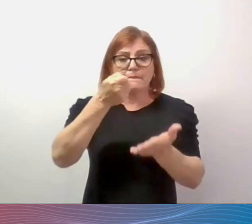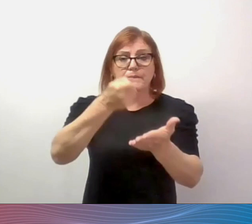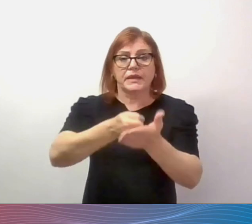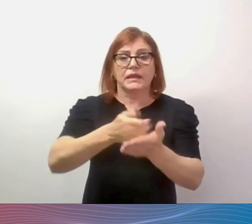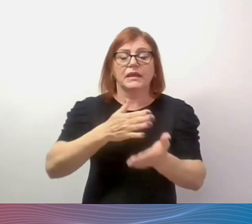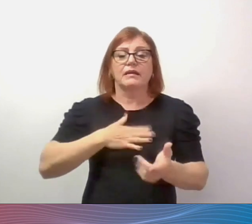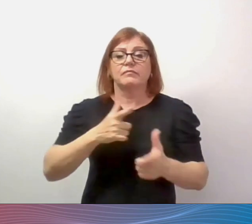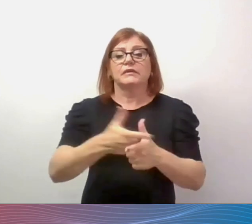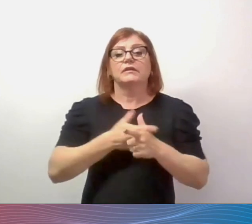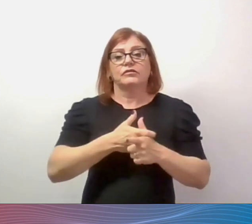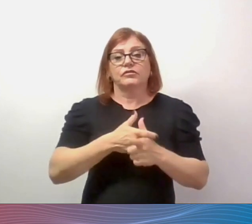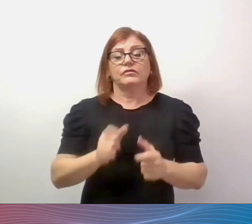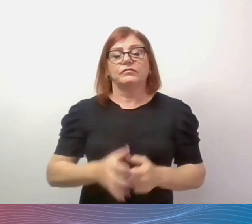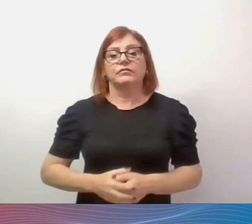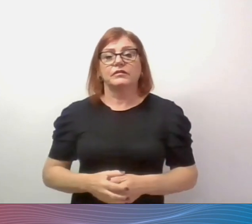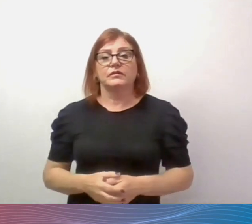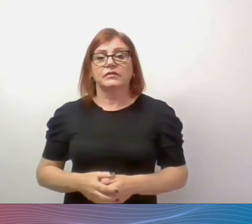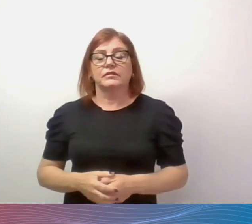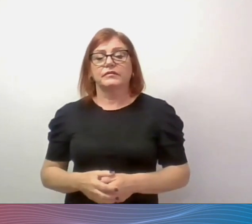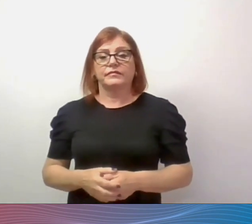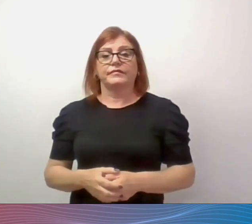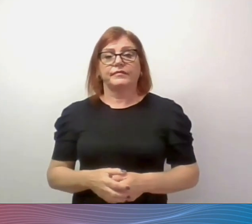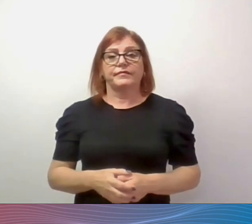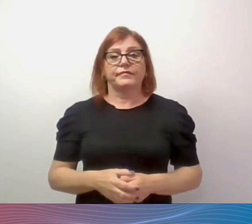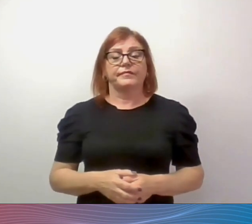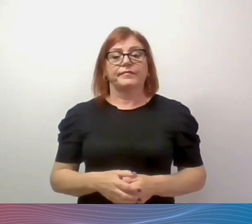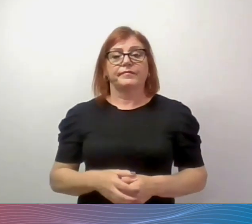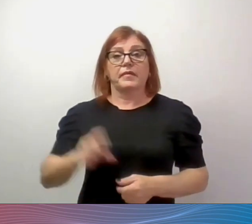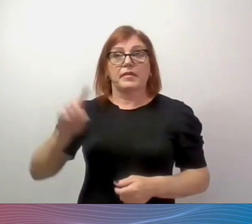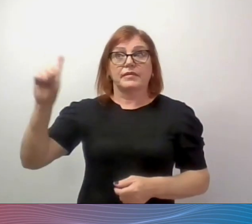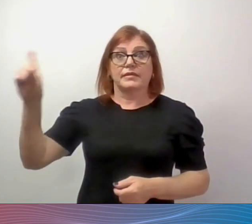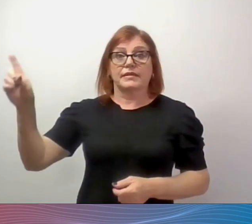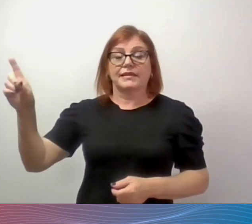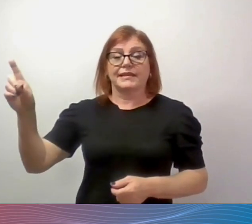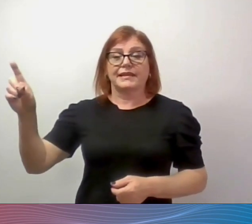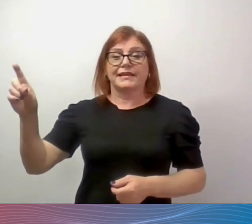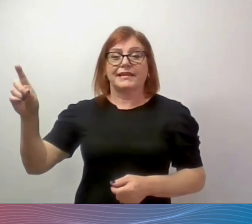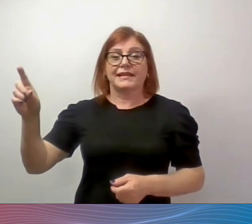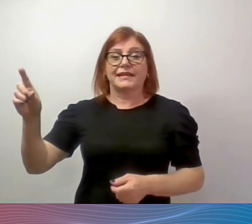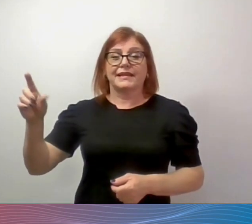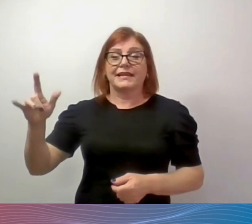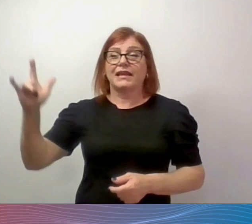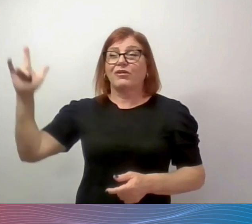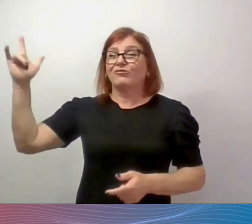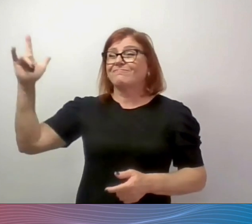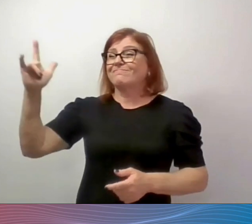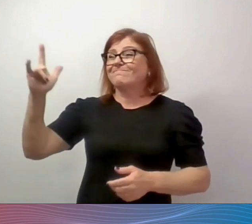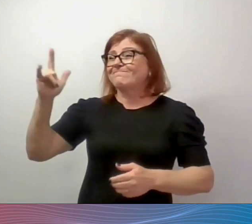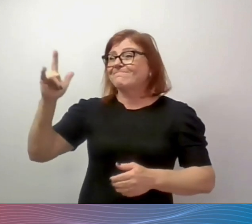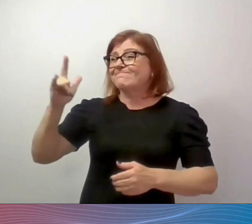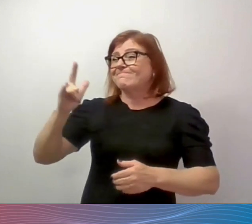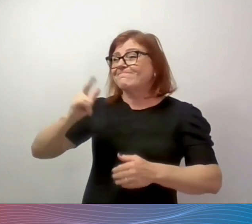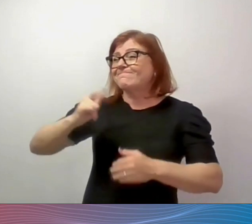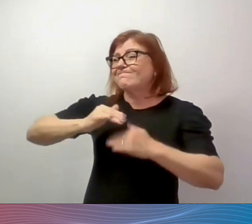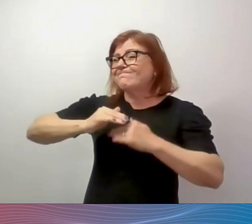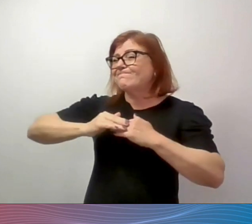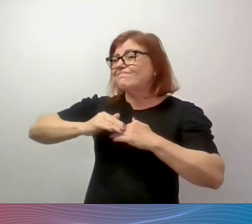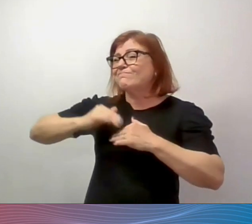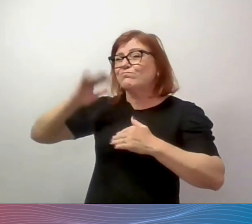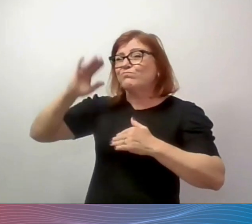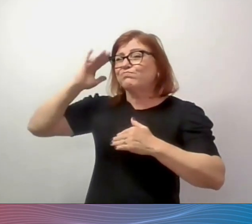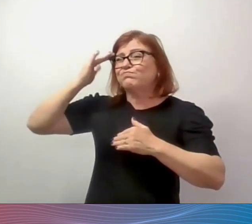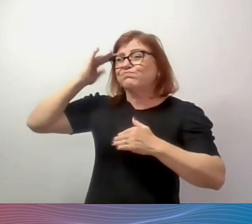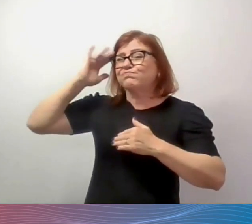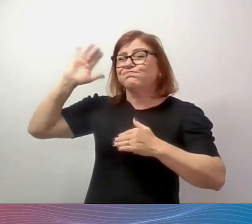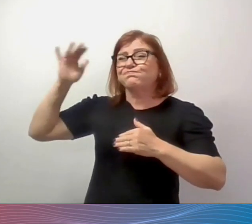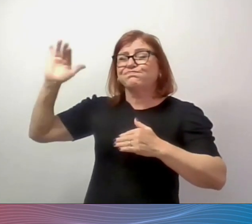Beloved, se Deus de tal maneira nos amou, if God so loved us, devemos nós também